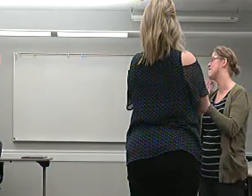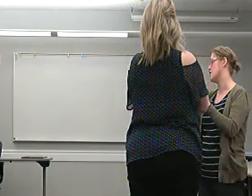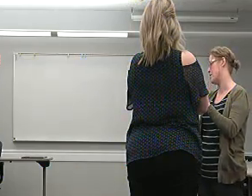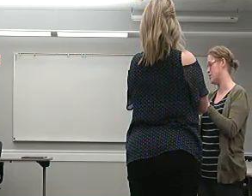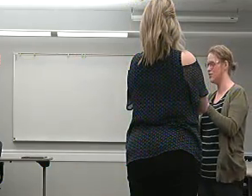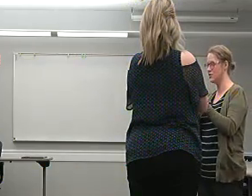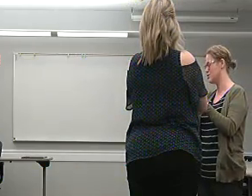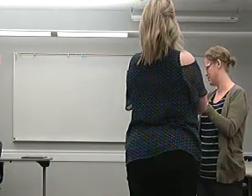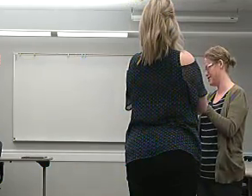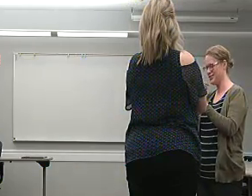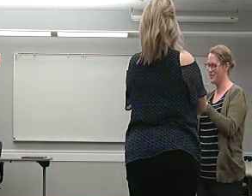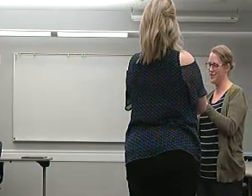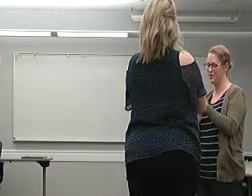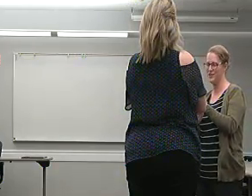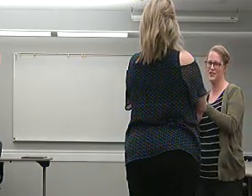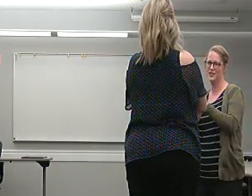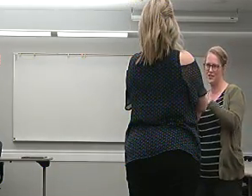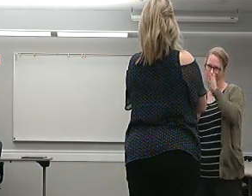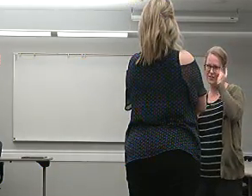and I'm like, this one,